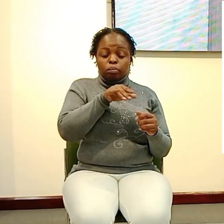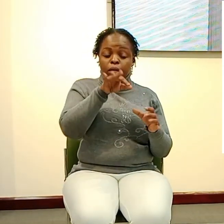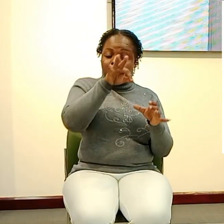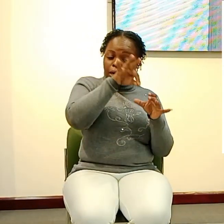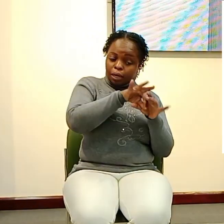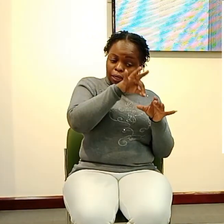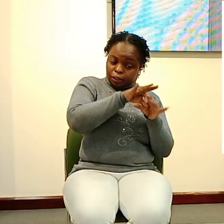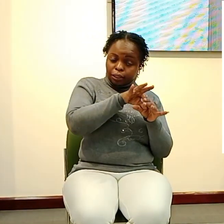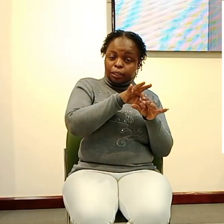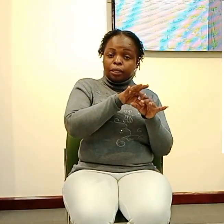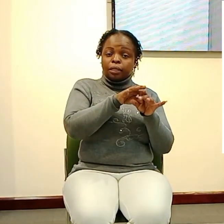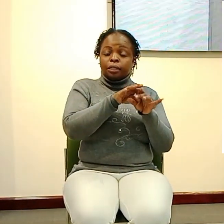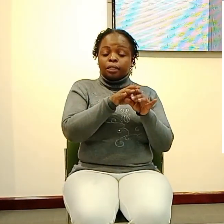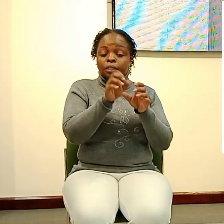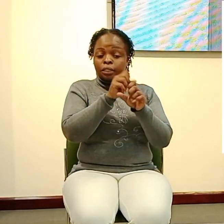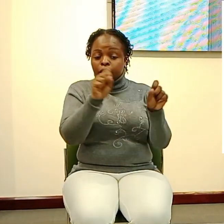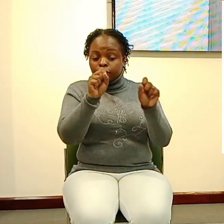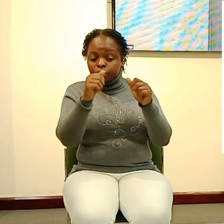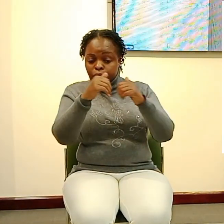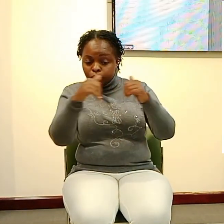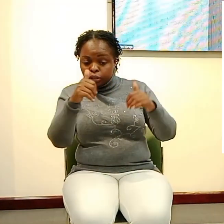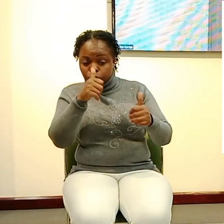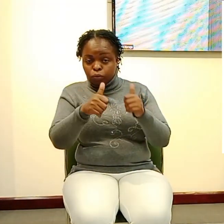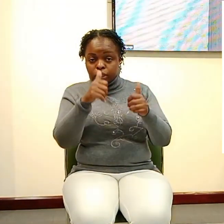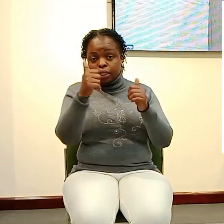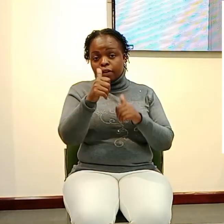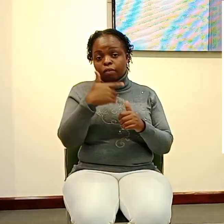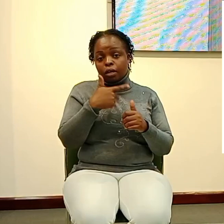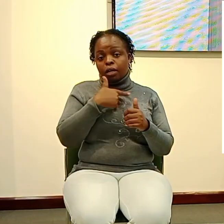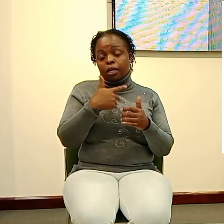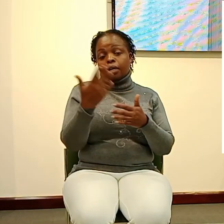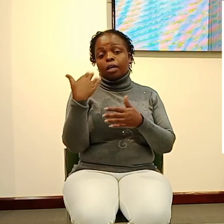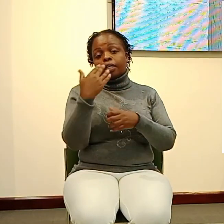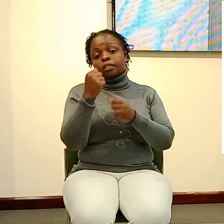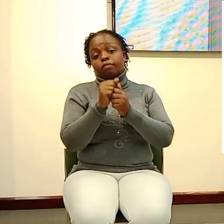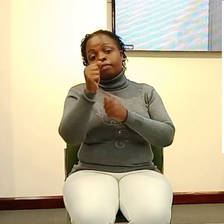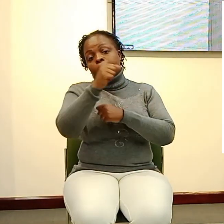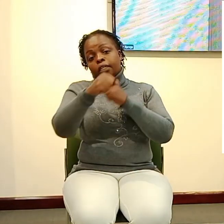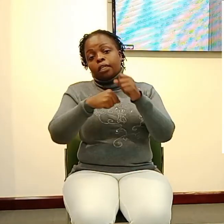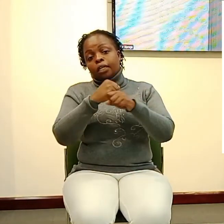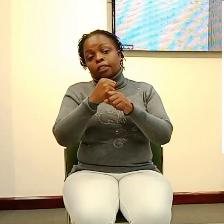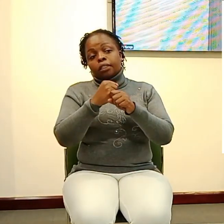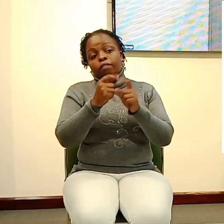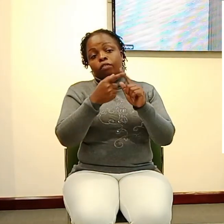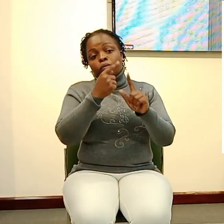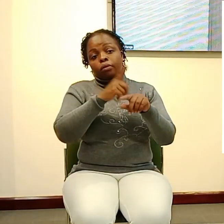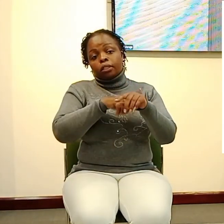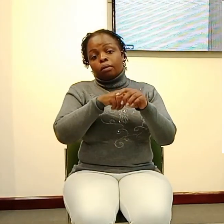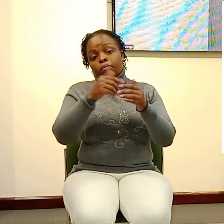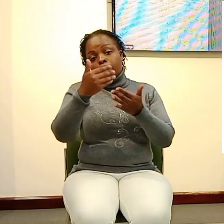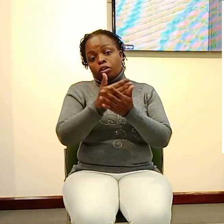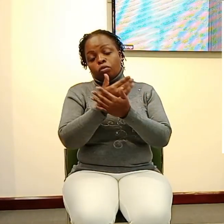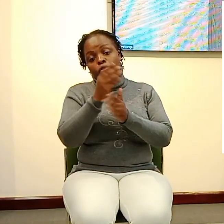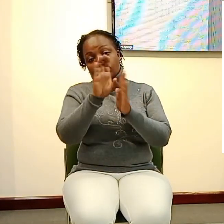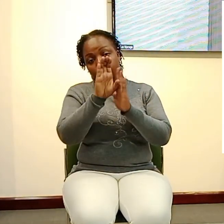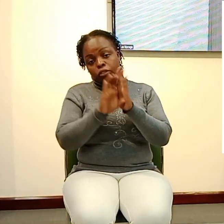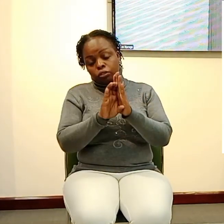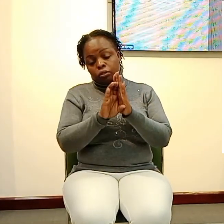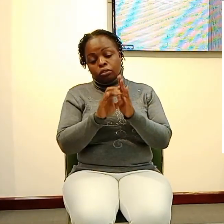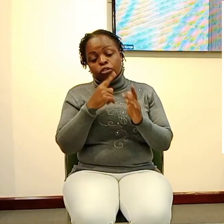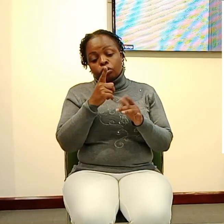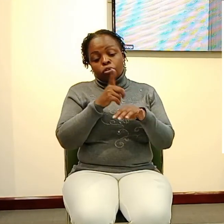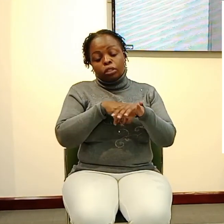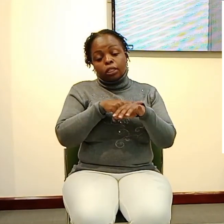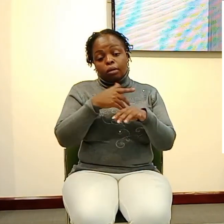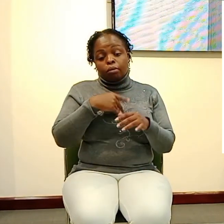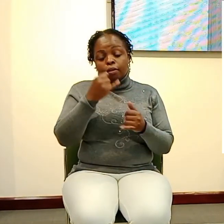as MCAs, which we have never for the last 15 years since the new constitution, 13 years now. So as I